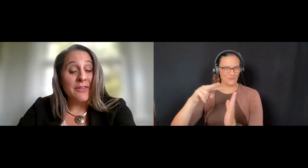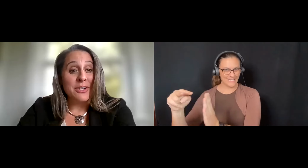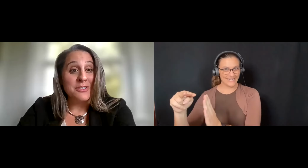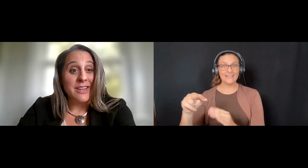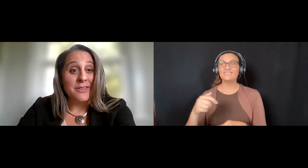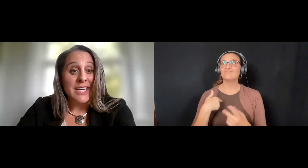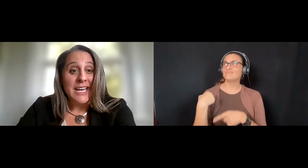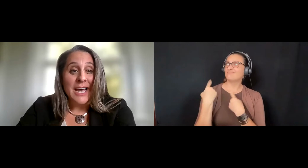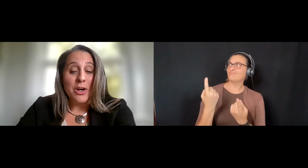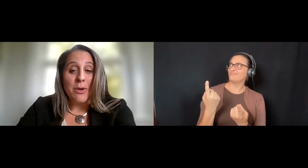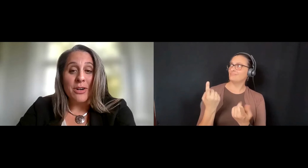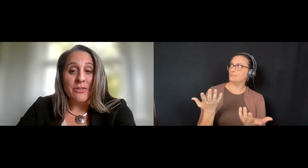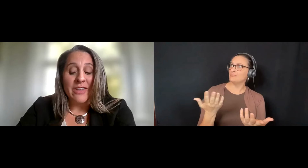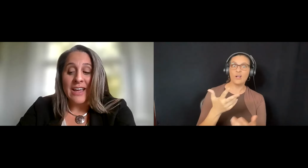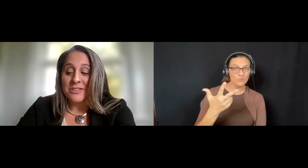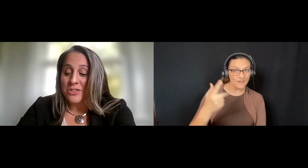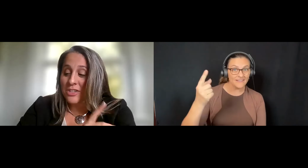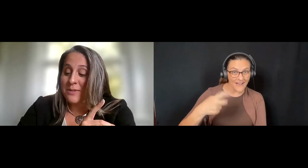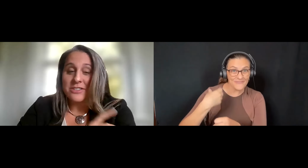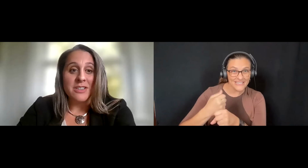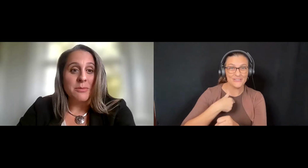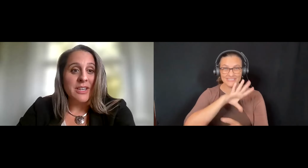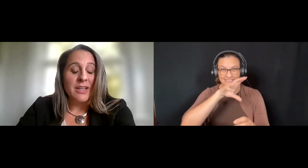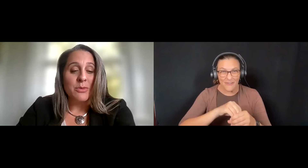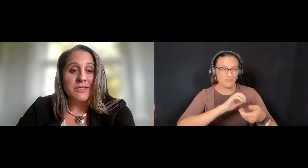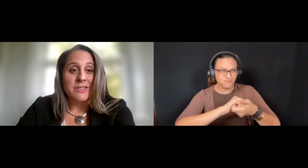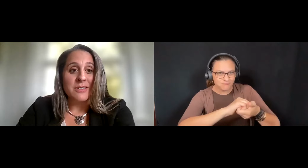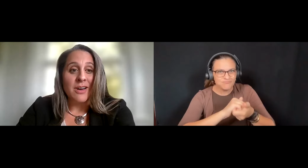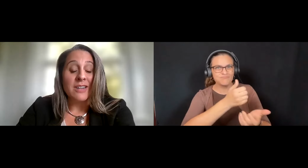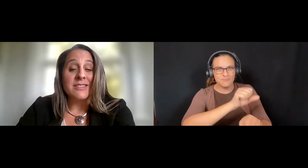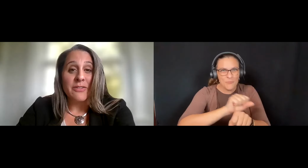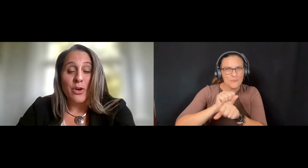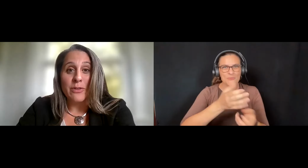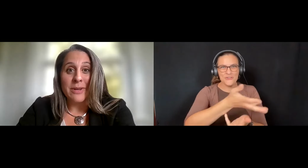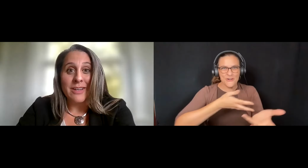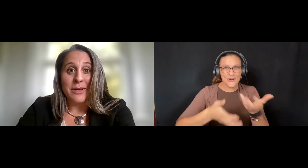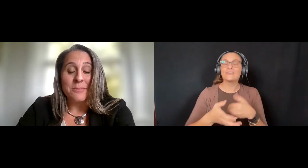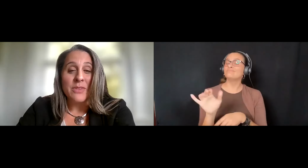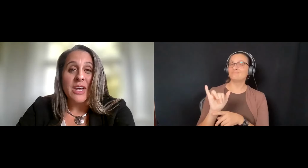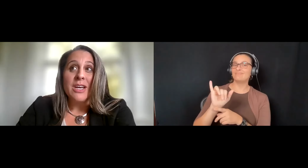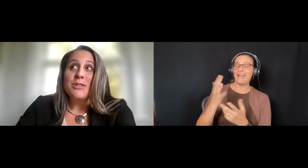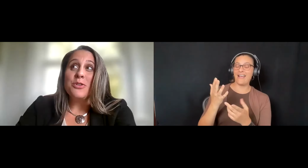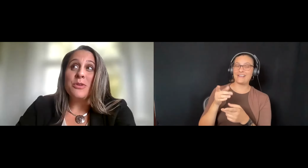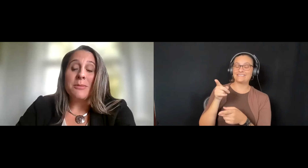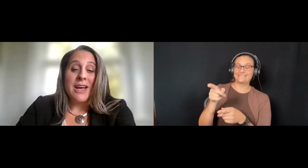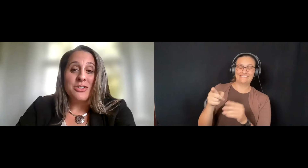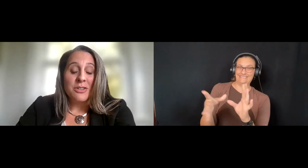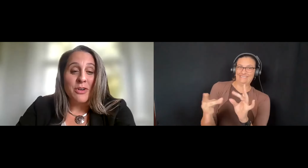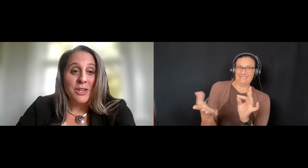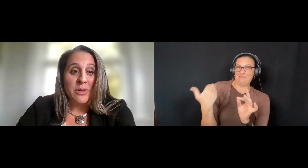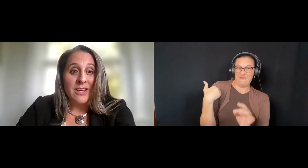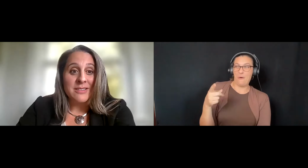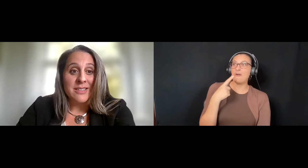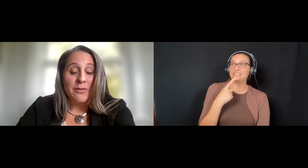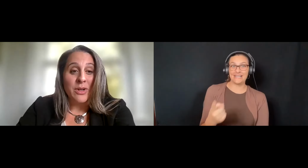it's 3.5 years now. And our marker for that, as Josh mentioned in the beginning, was the onset of the COVID pandemic. So you can imagine